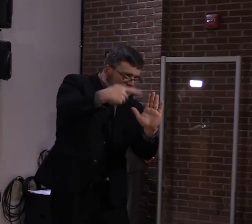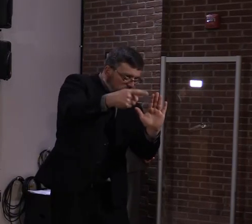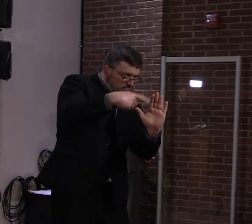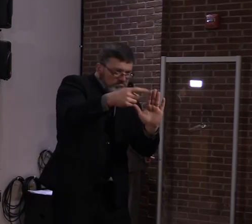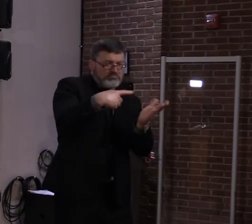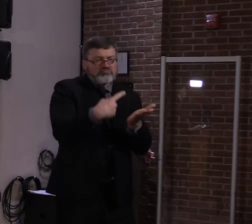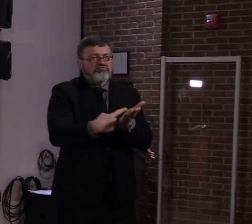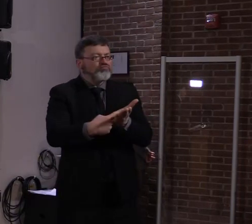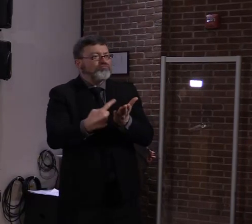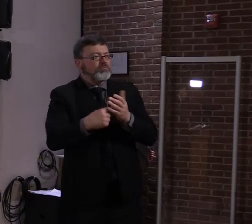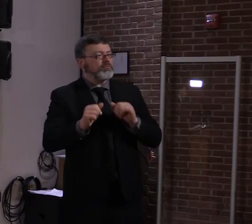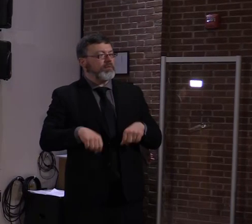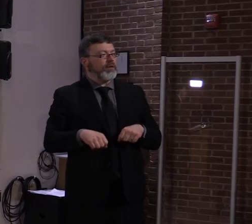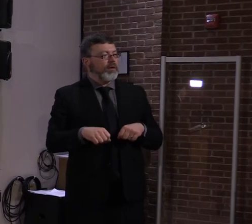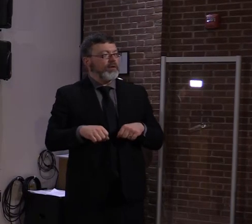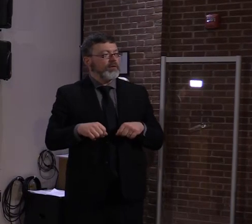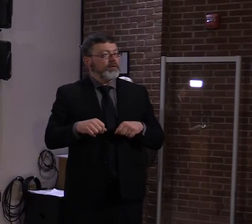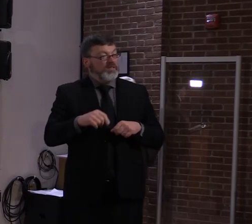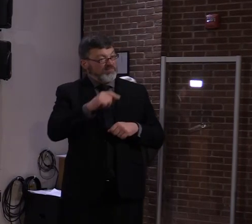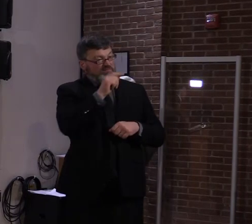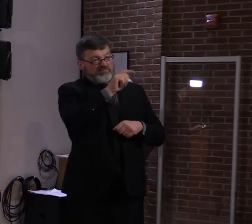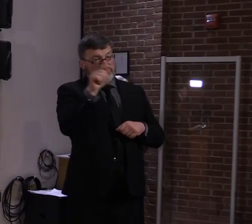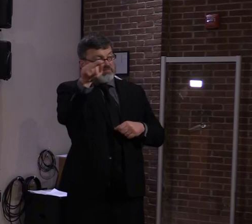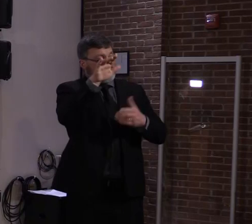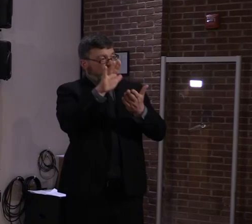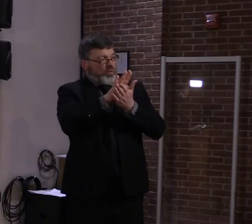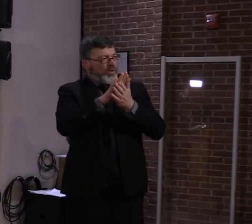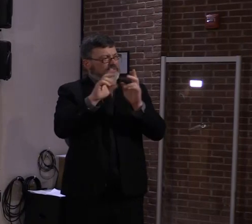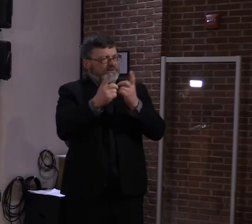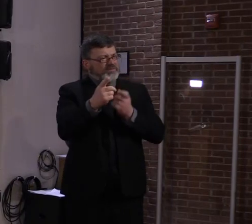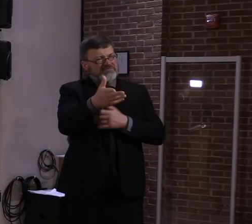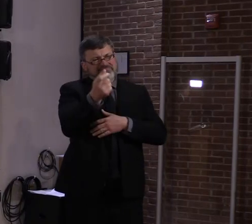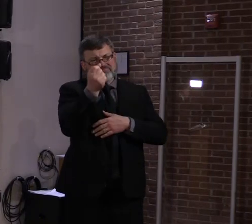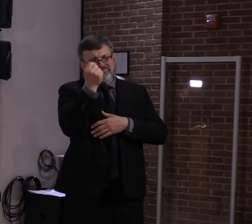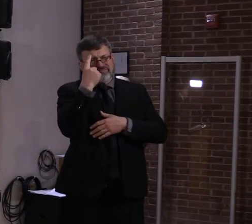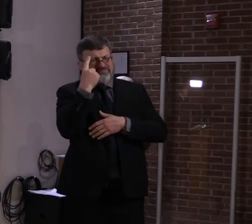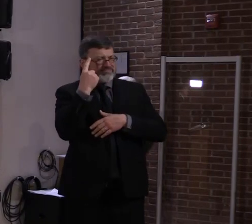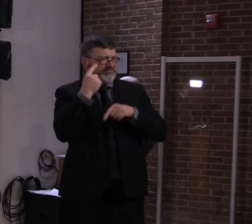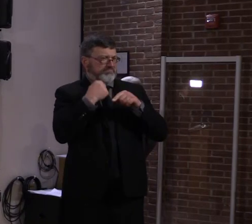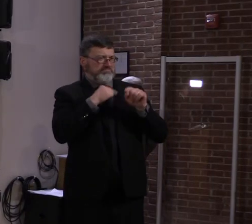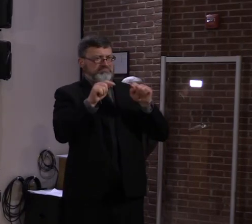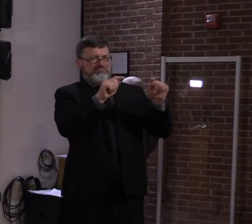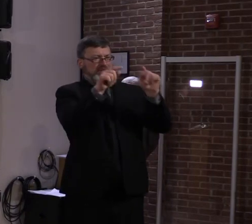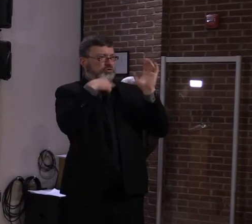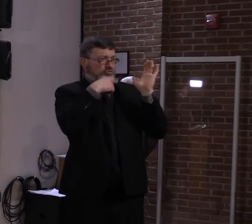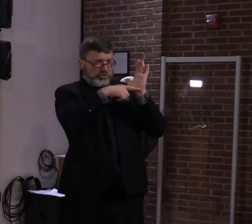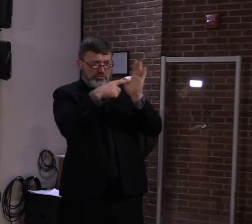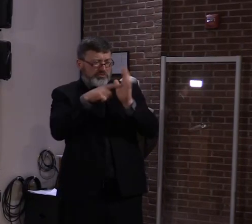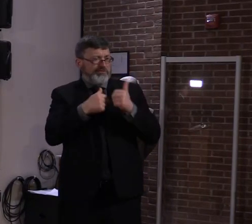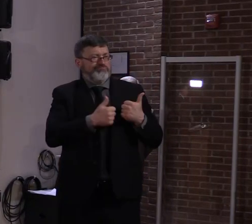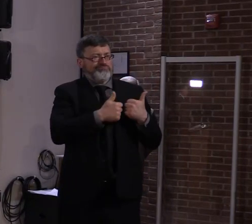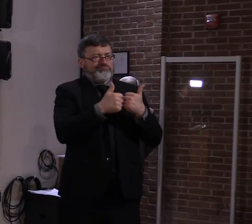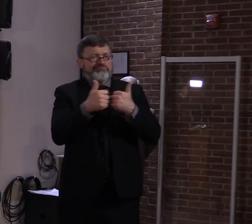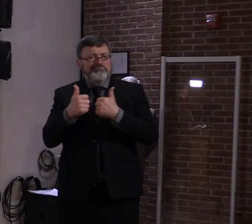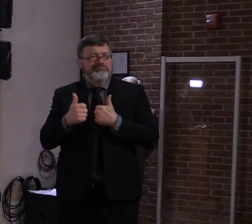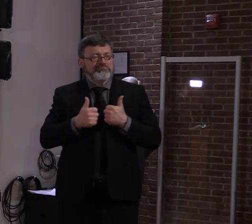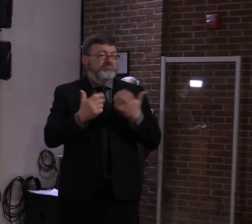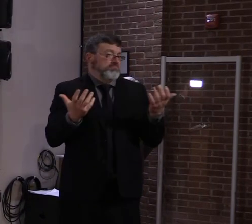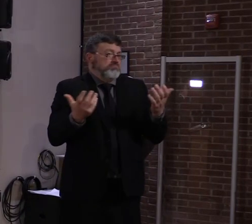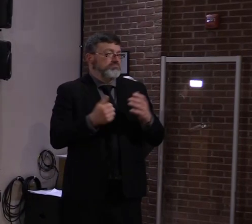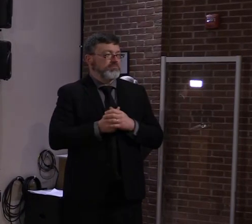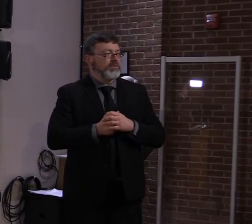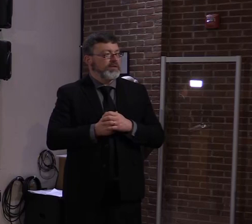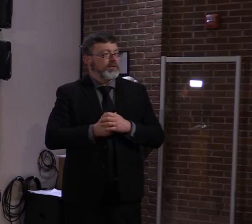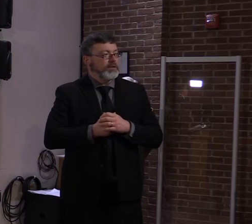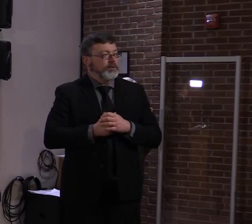work within the framework that we've established between the guidance and the Vermont Forward plan. But to the point about retroactively